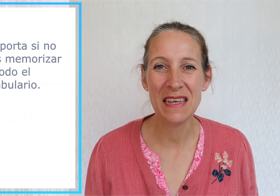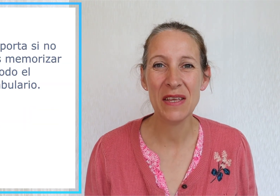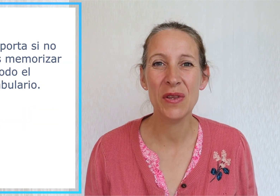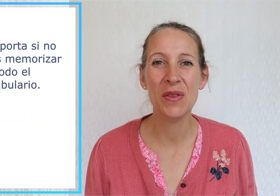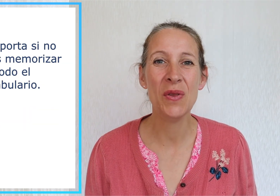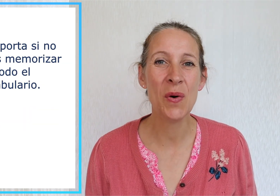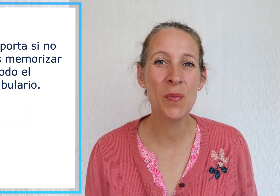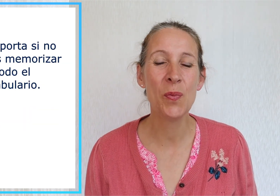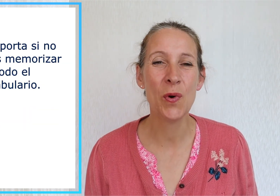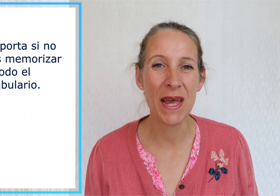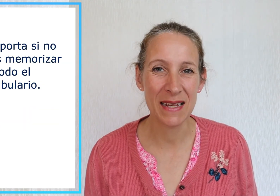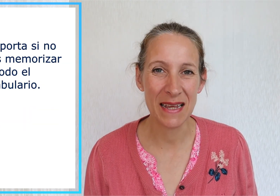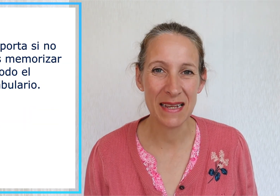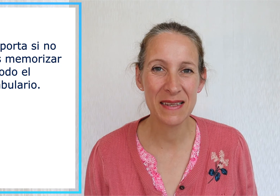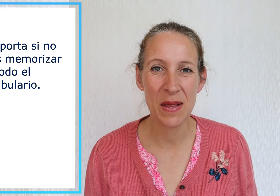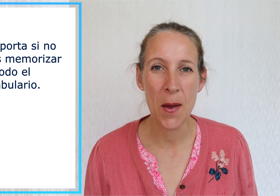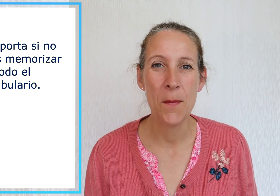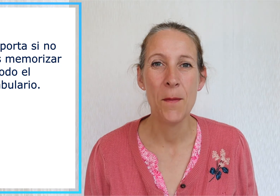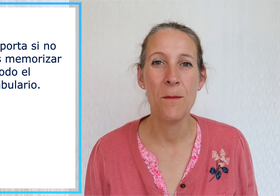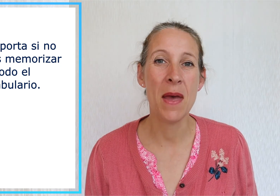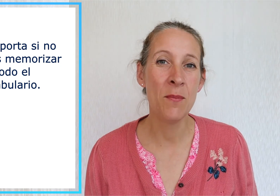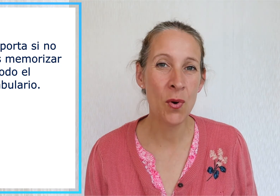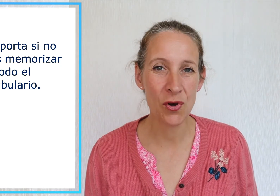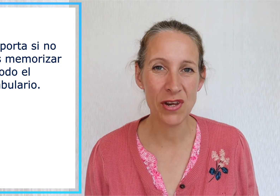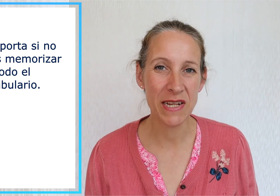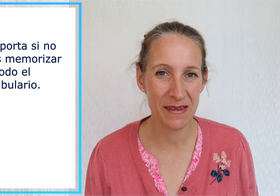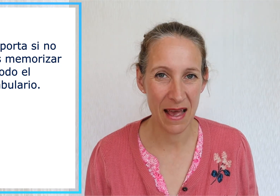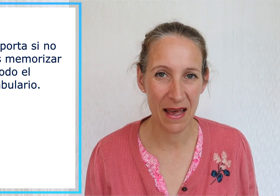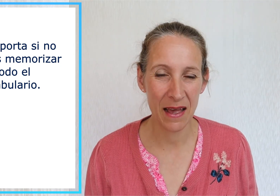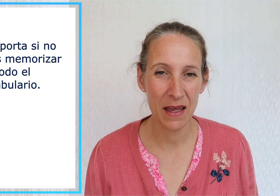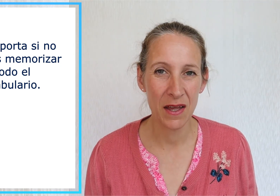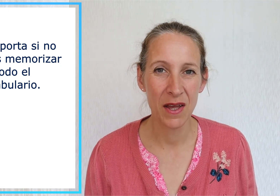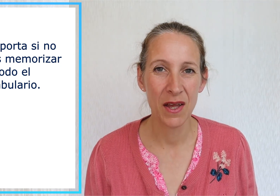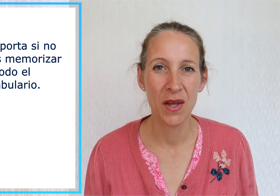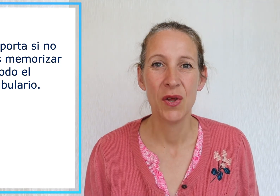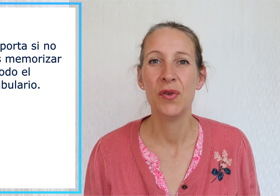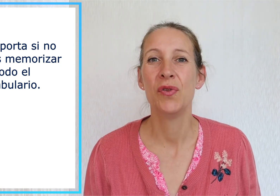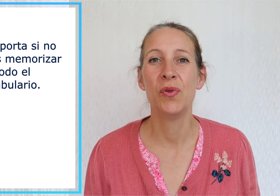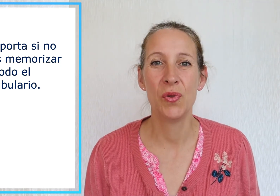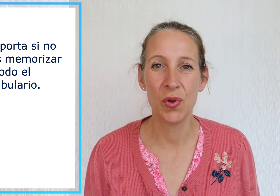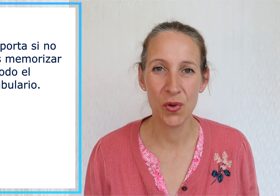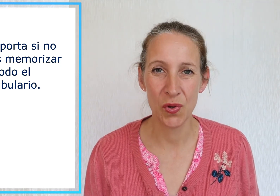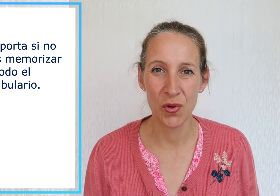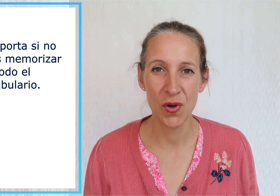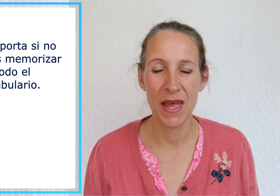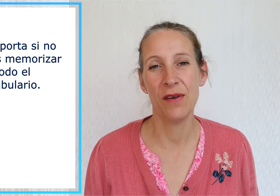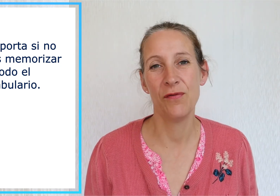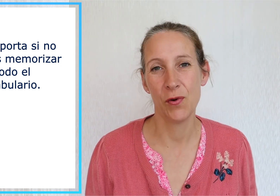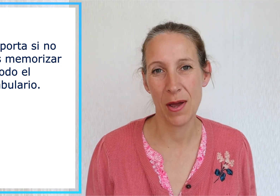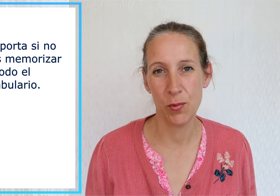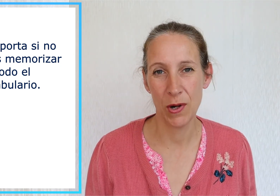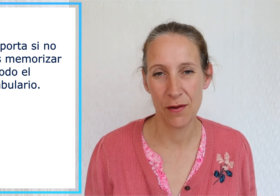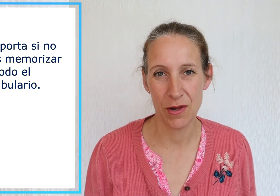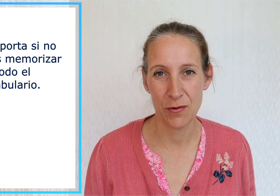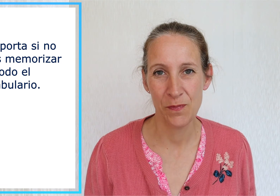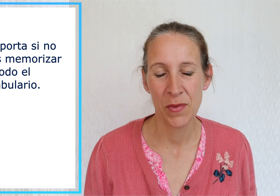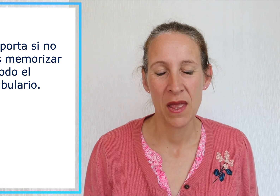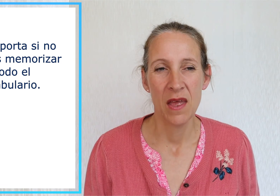si no puedes memorizar todo el vocabulario,